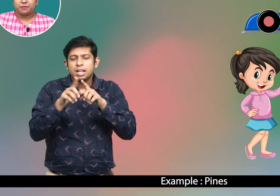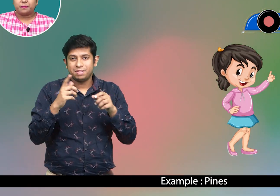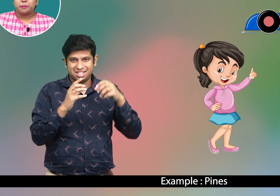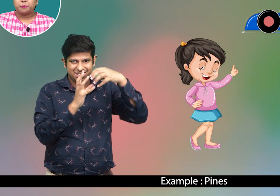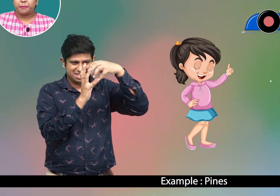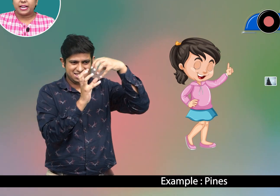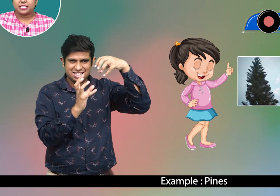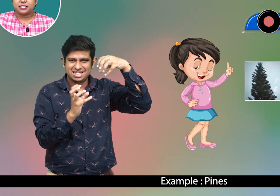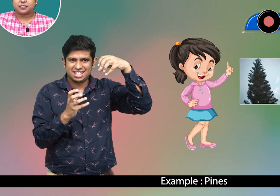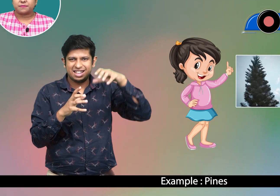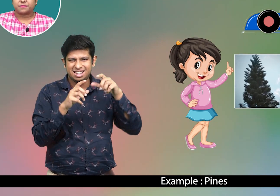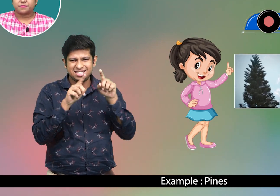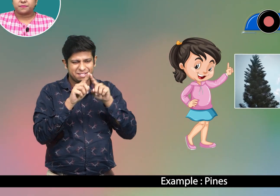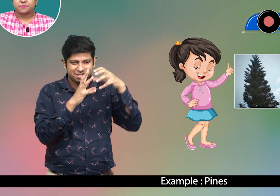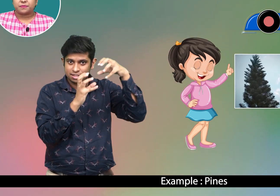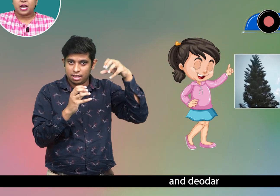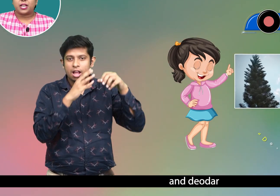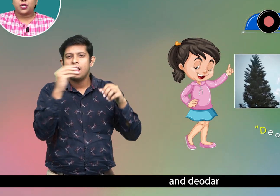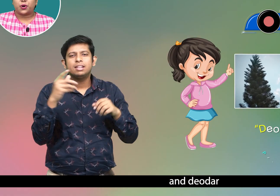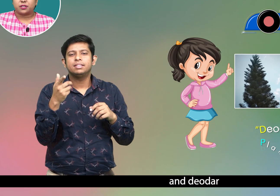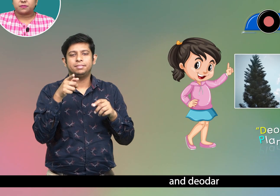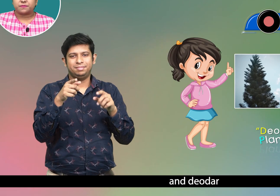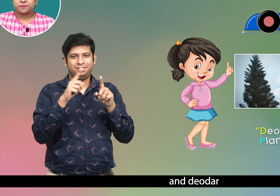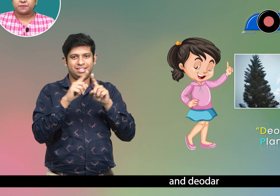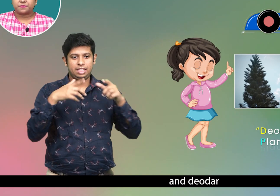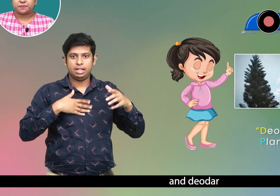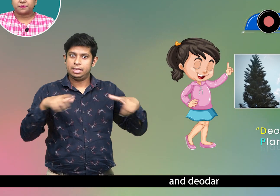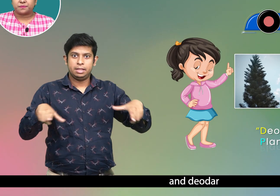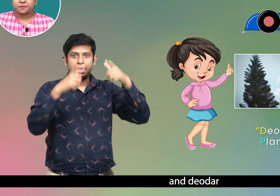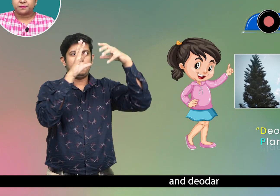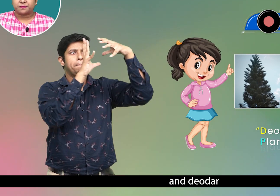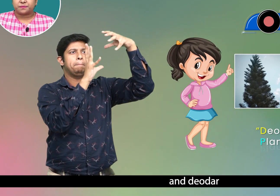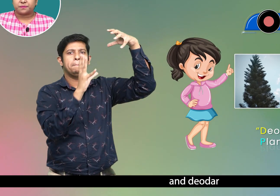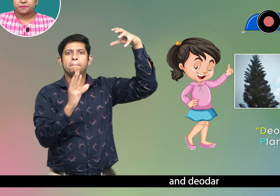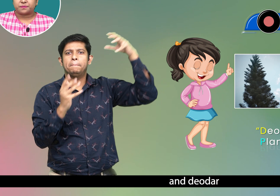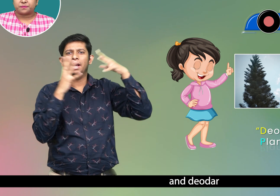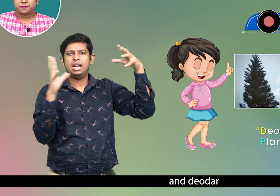Example, pines and deodar.